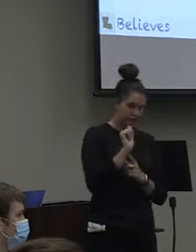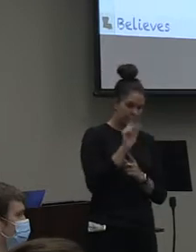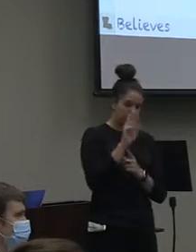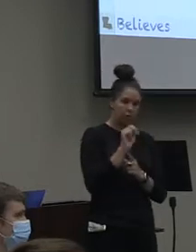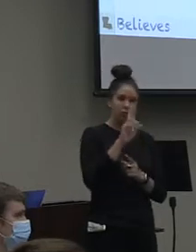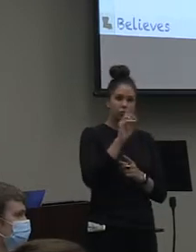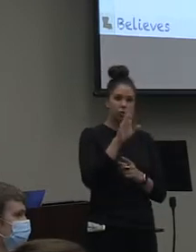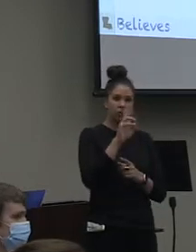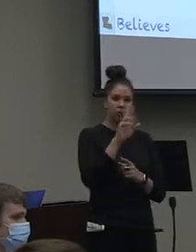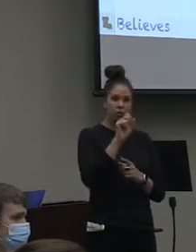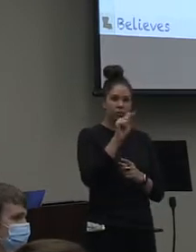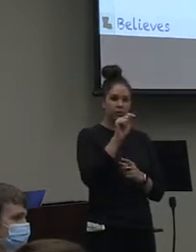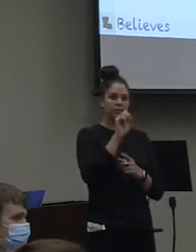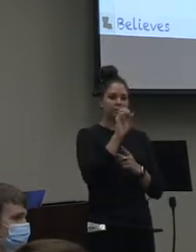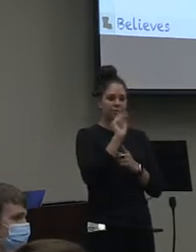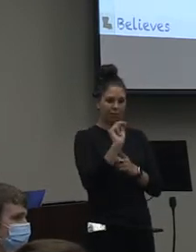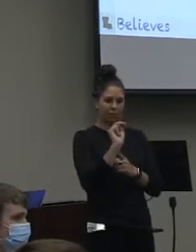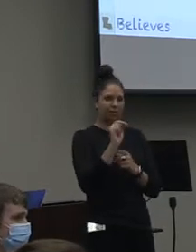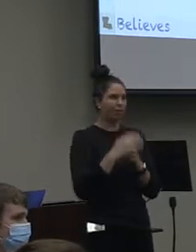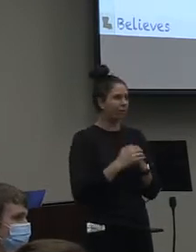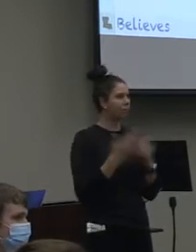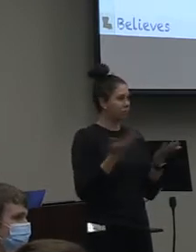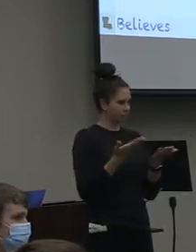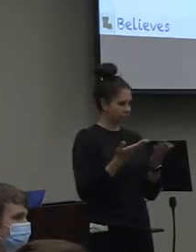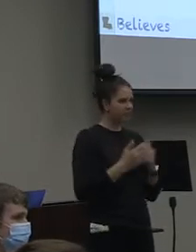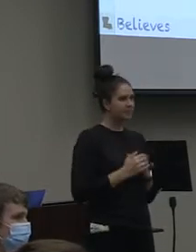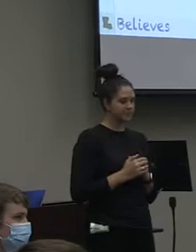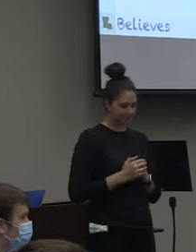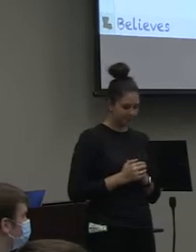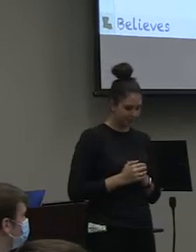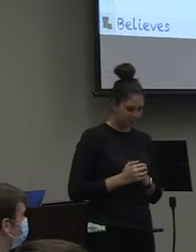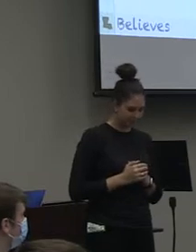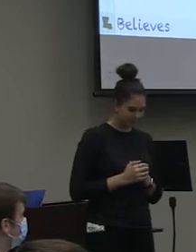Karen Robinson. Robertson. Present.